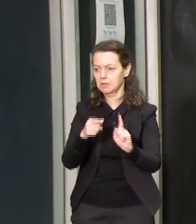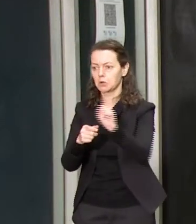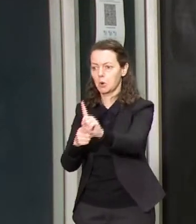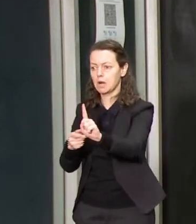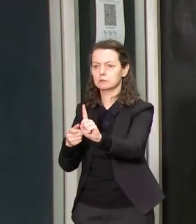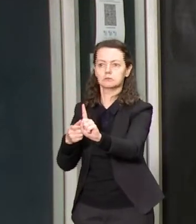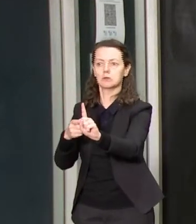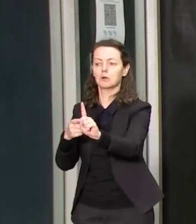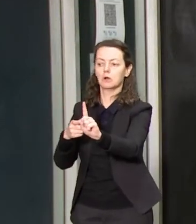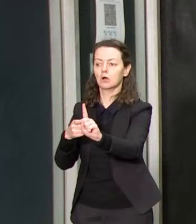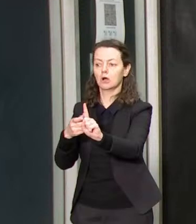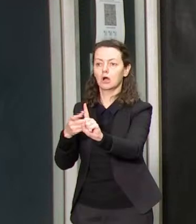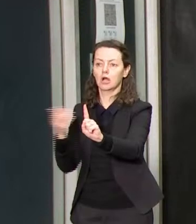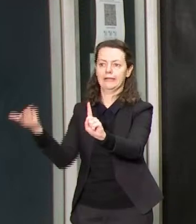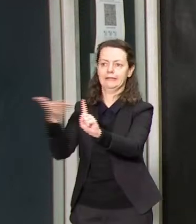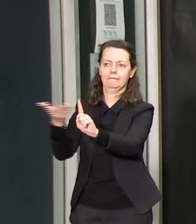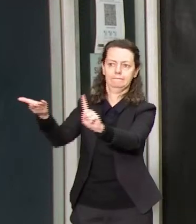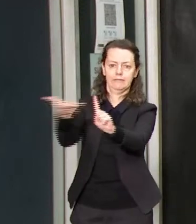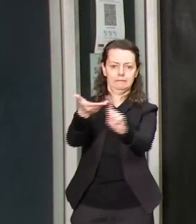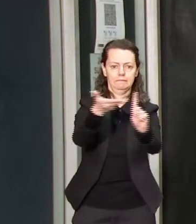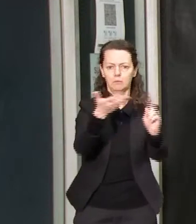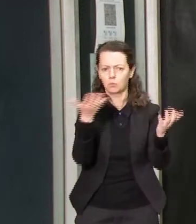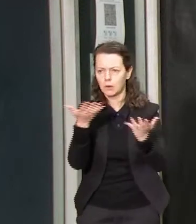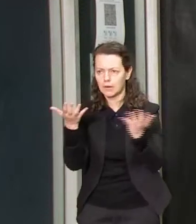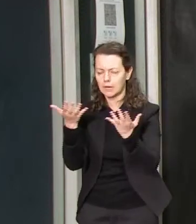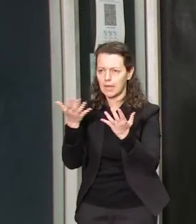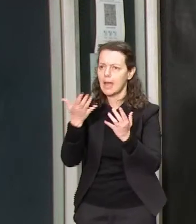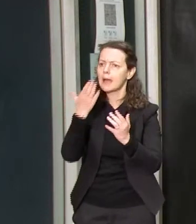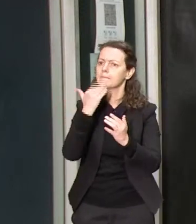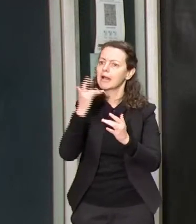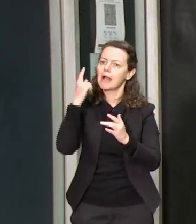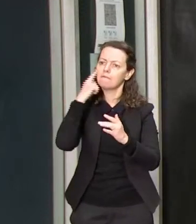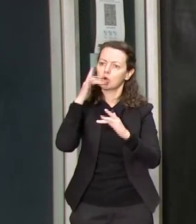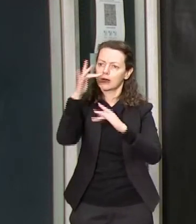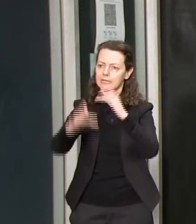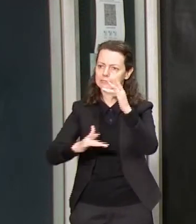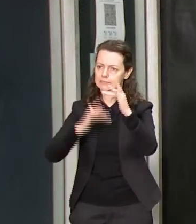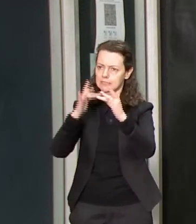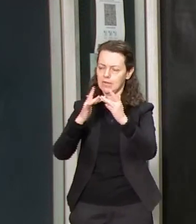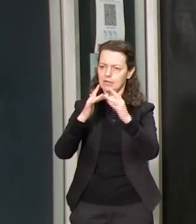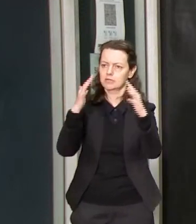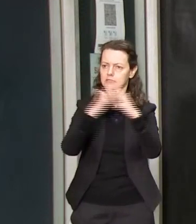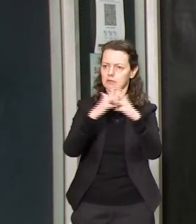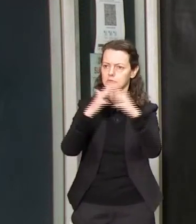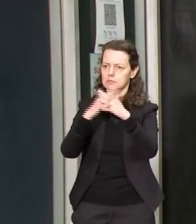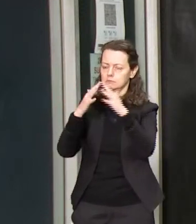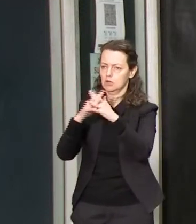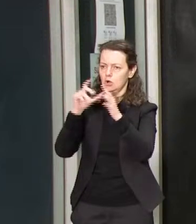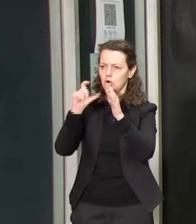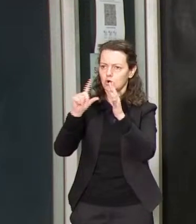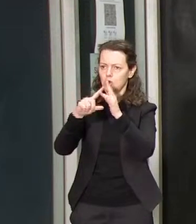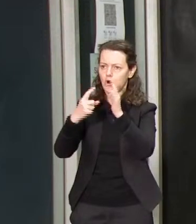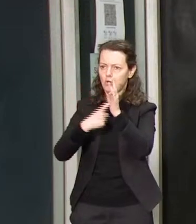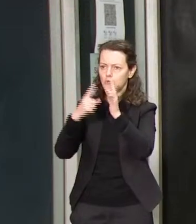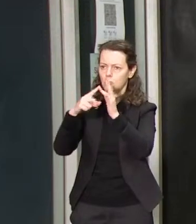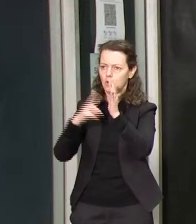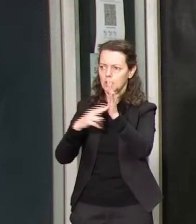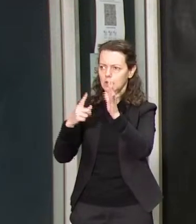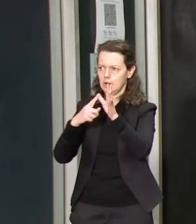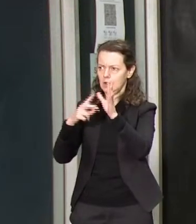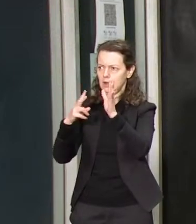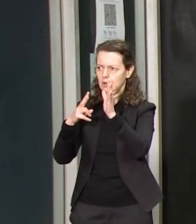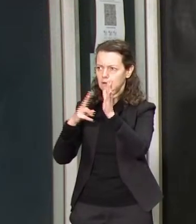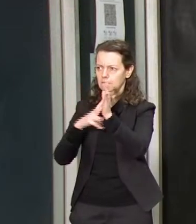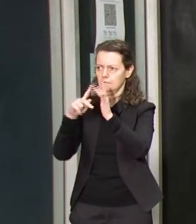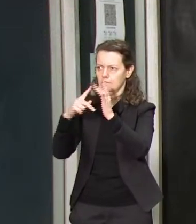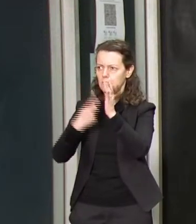just to see if any of those most recently added exposure sites apply to you and act accordingly. There